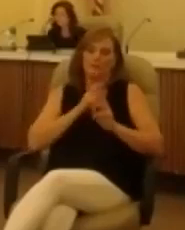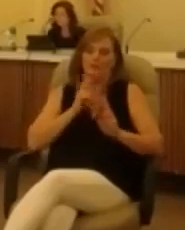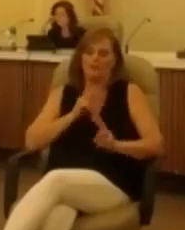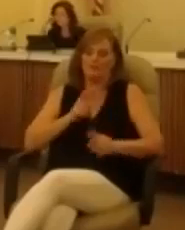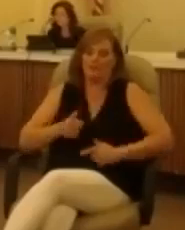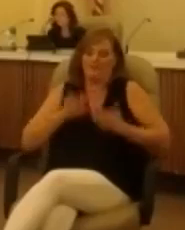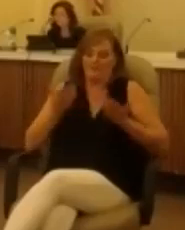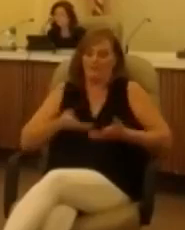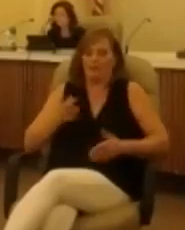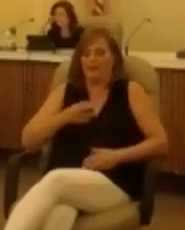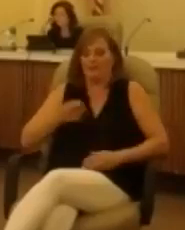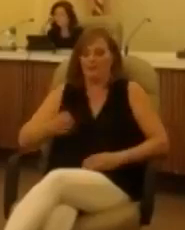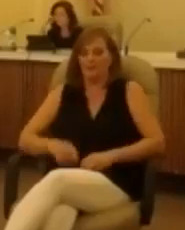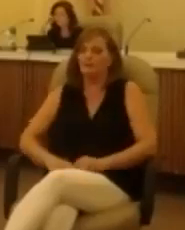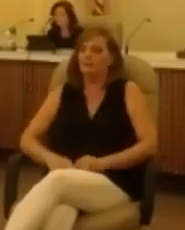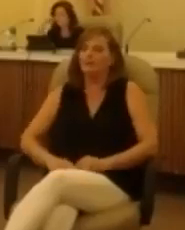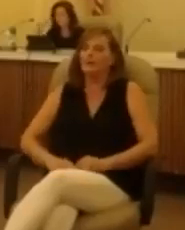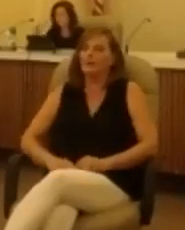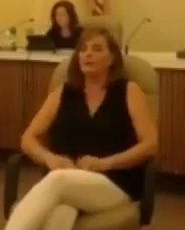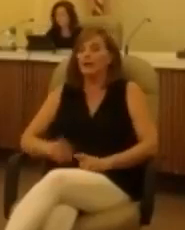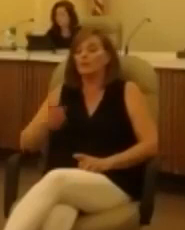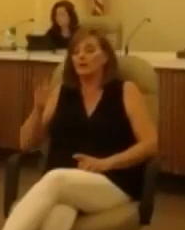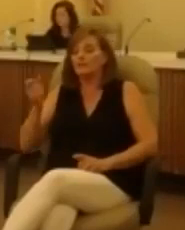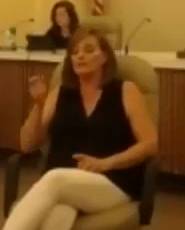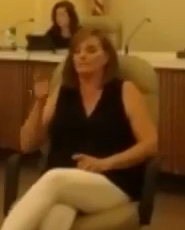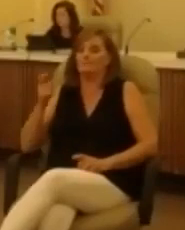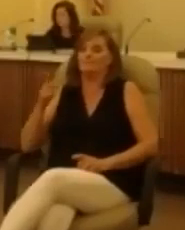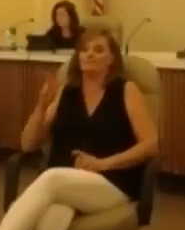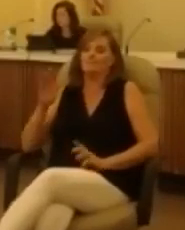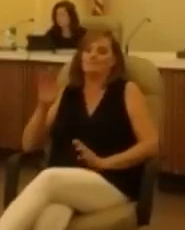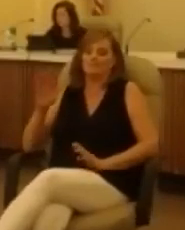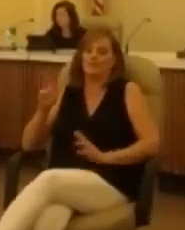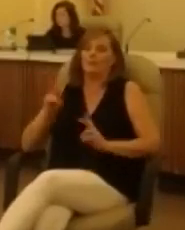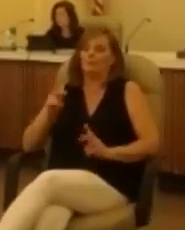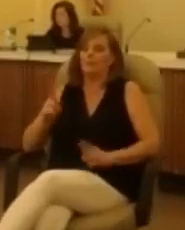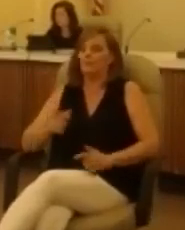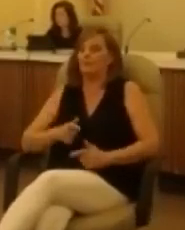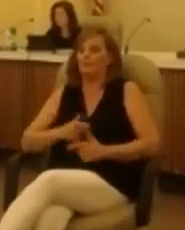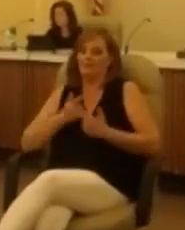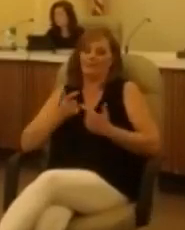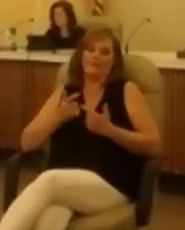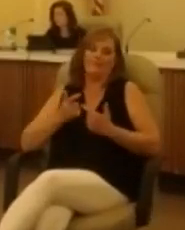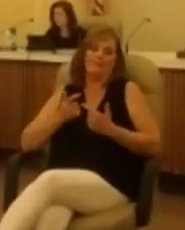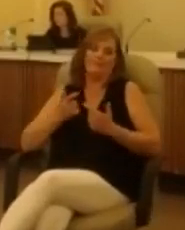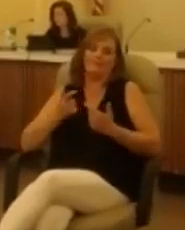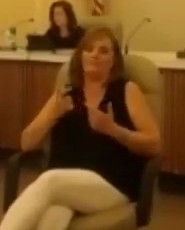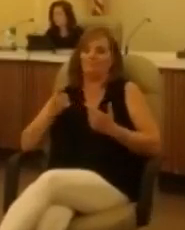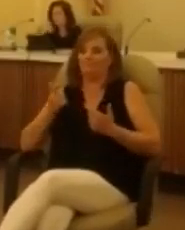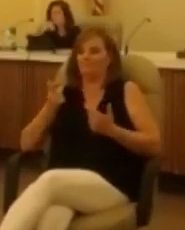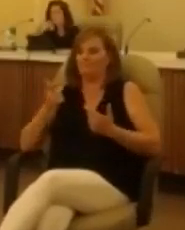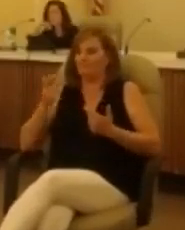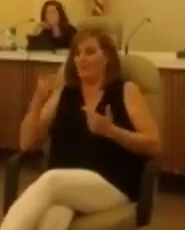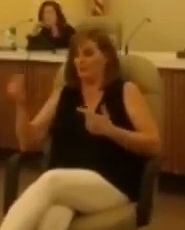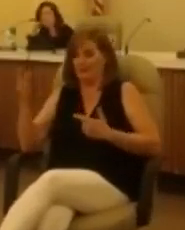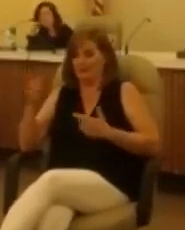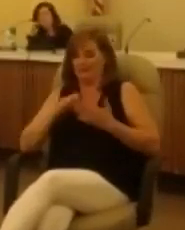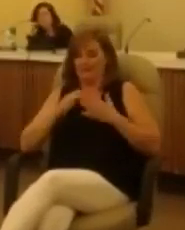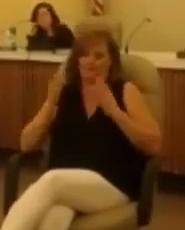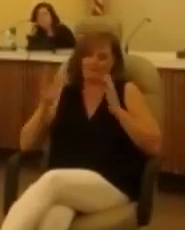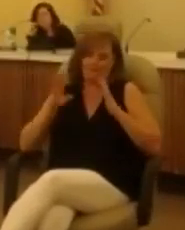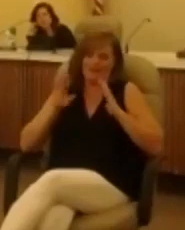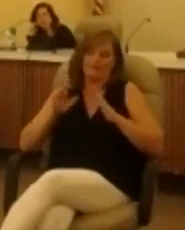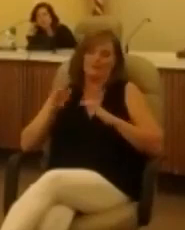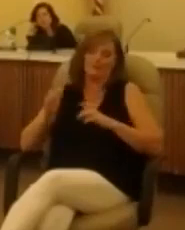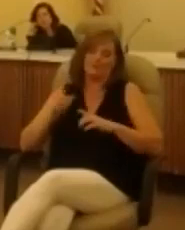outside. Doesn't mean folks from outside the town can't view, just find a friend in Henrietta and ride with them, so. Right. And should people